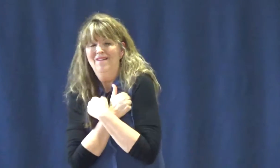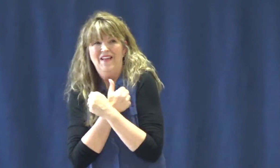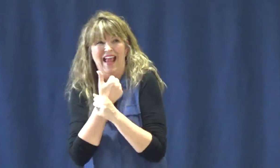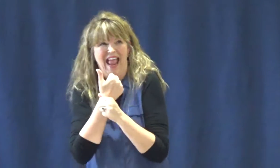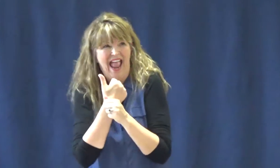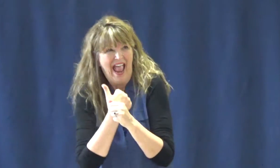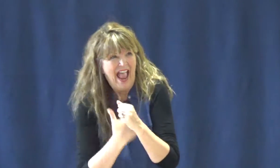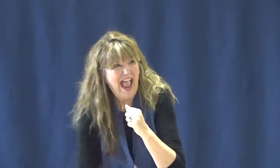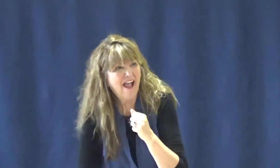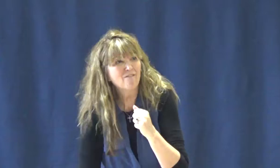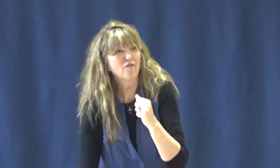how to love